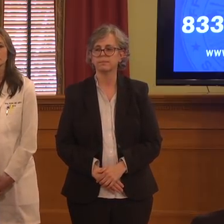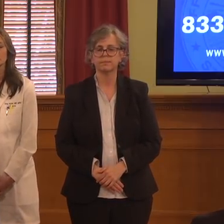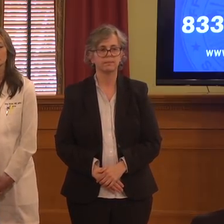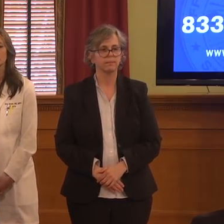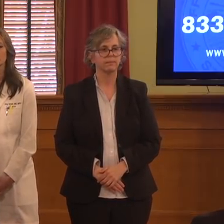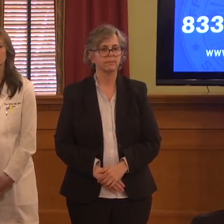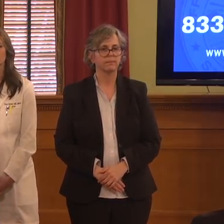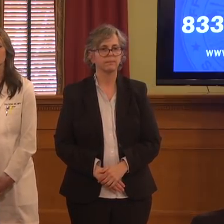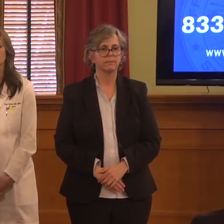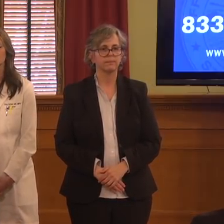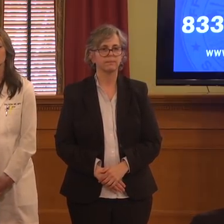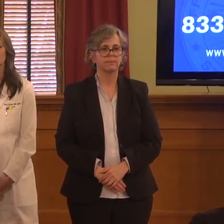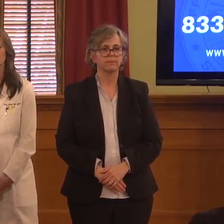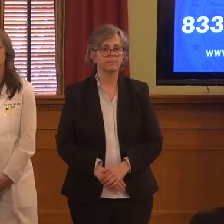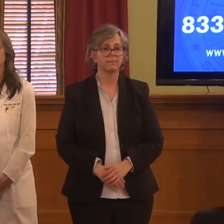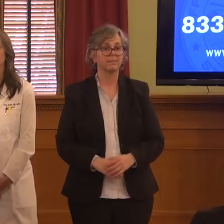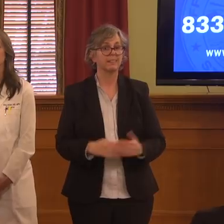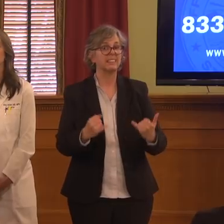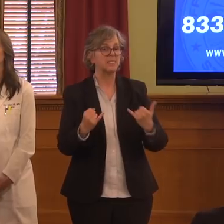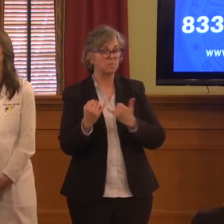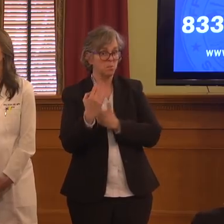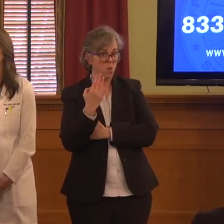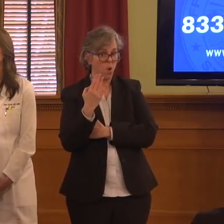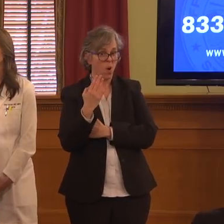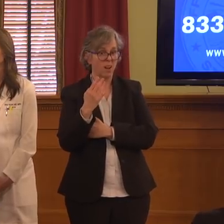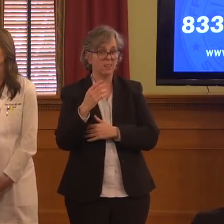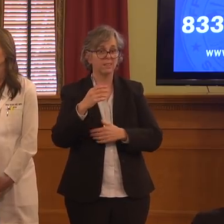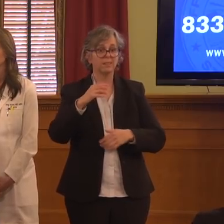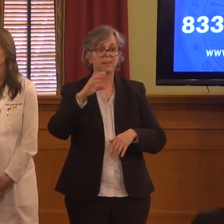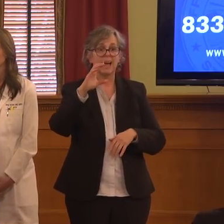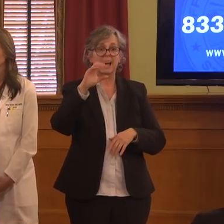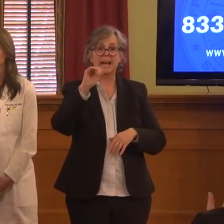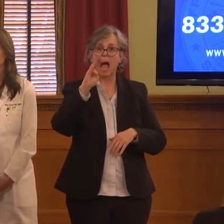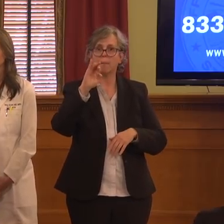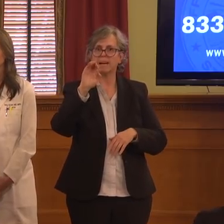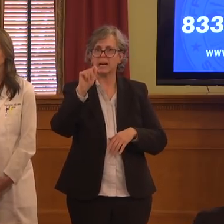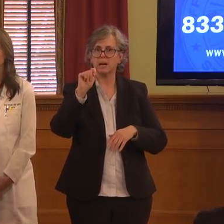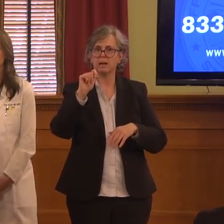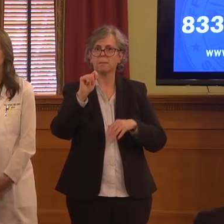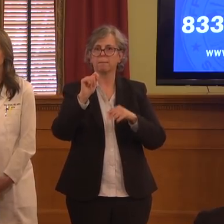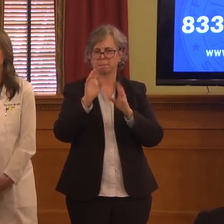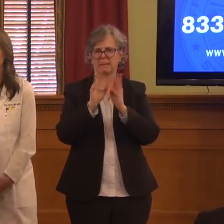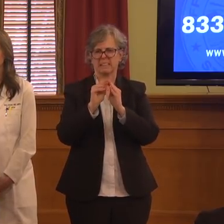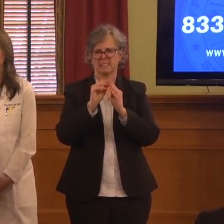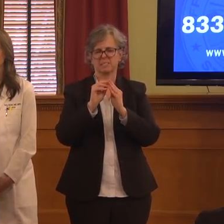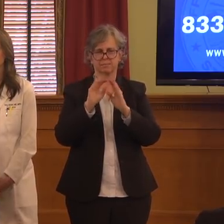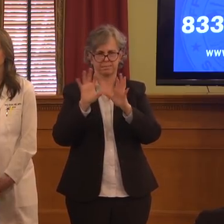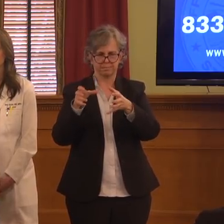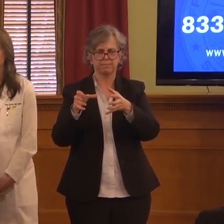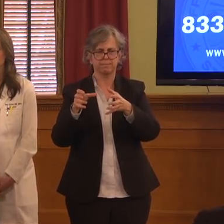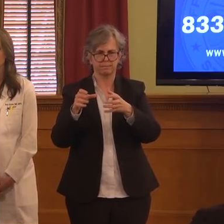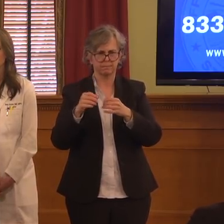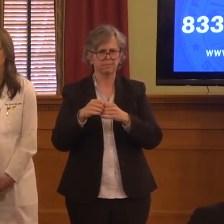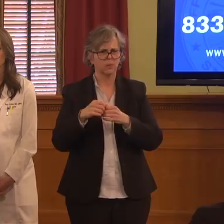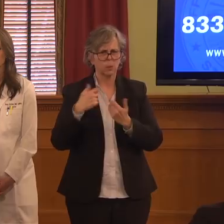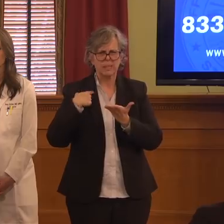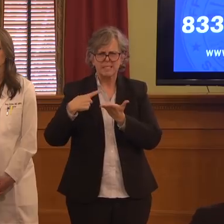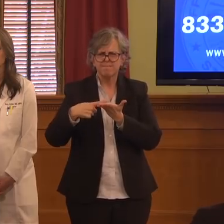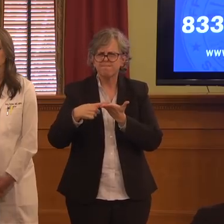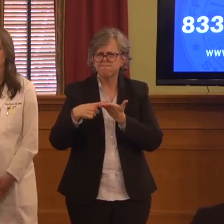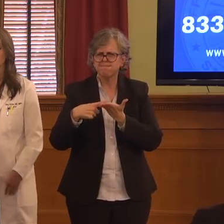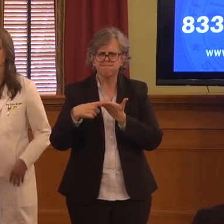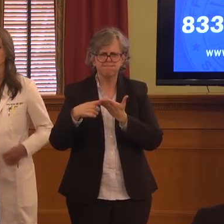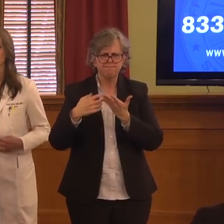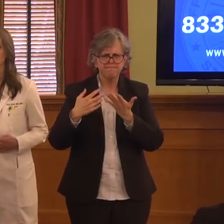We had a cabinet meeting this morning, and talked about